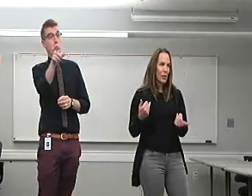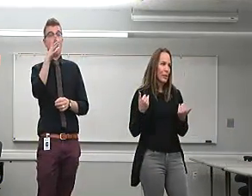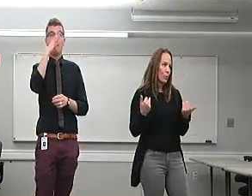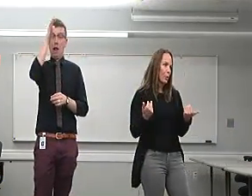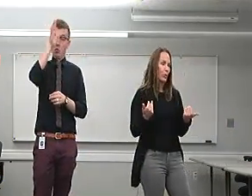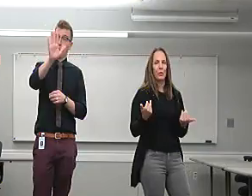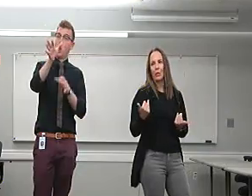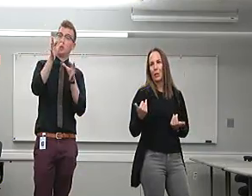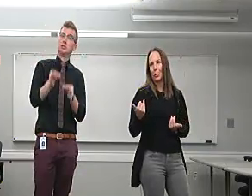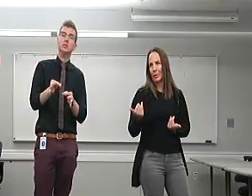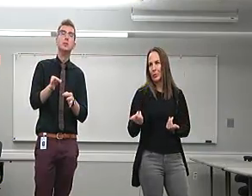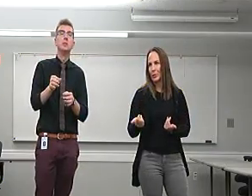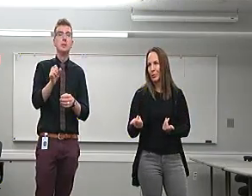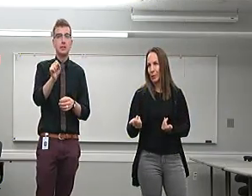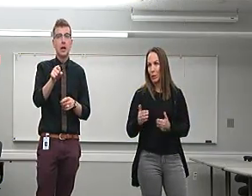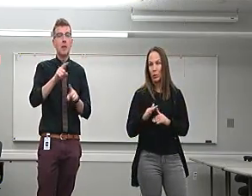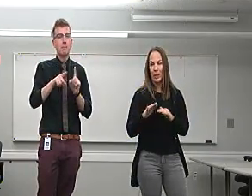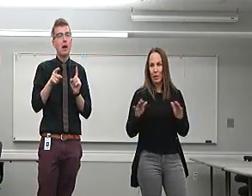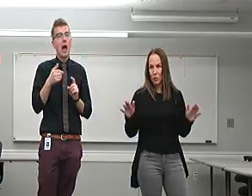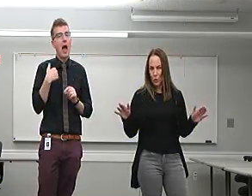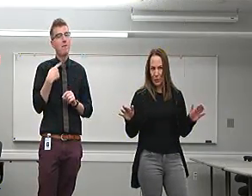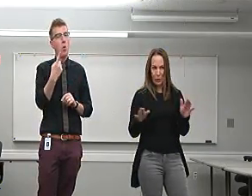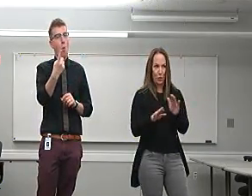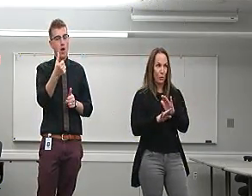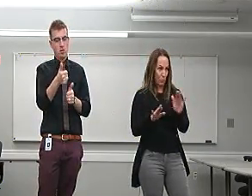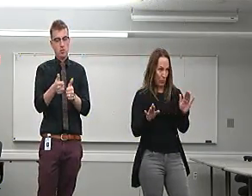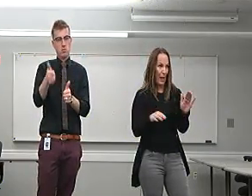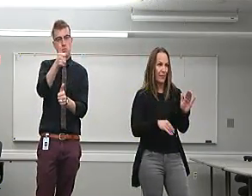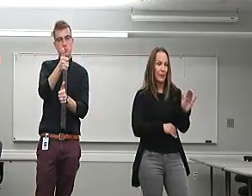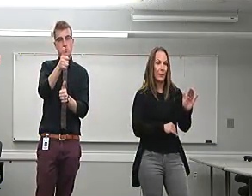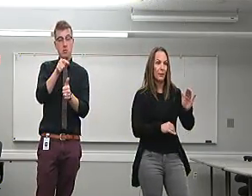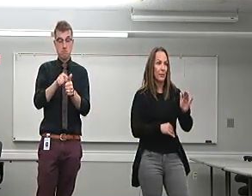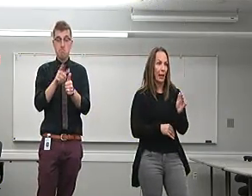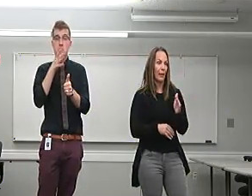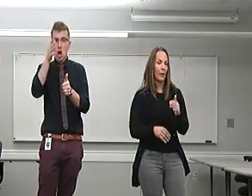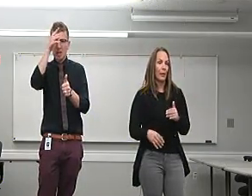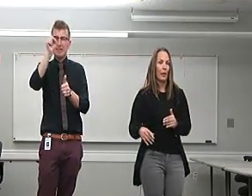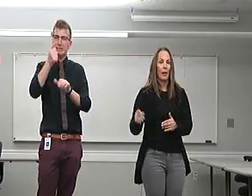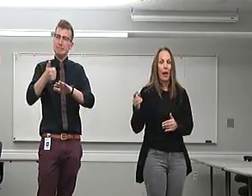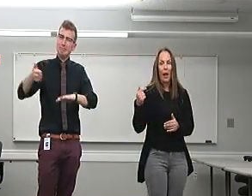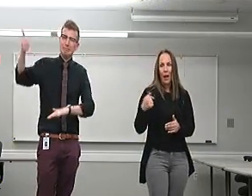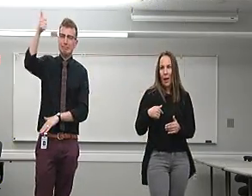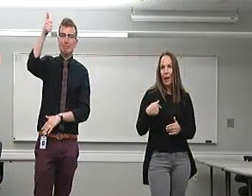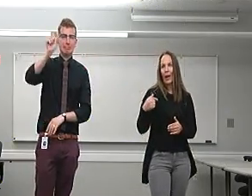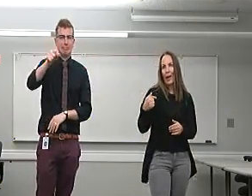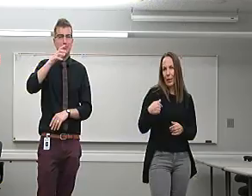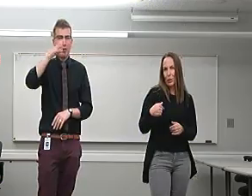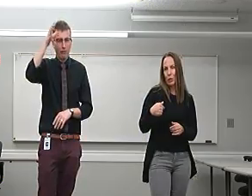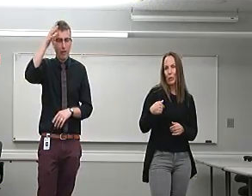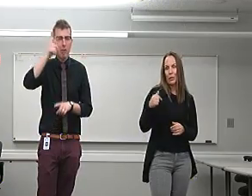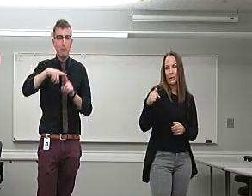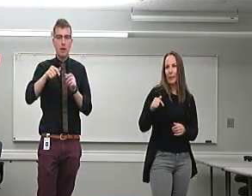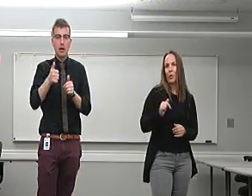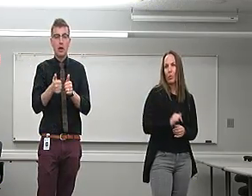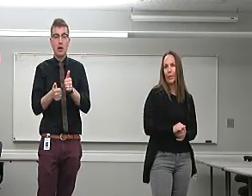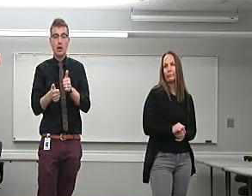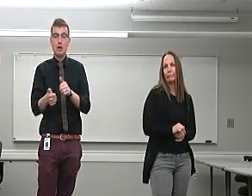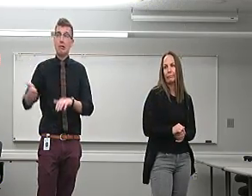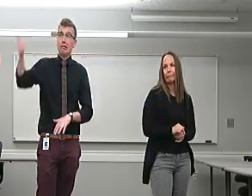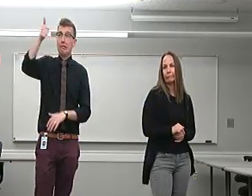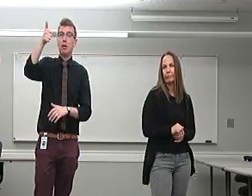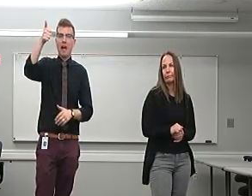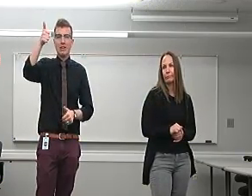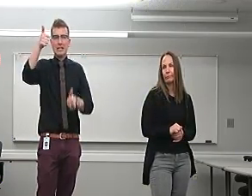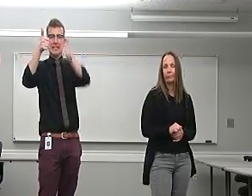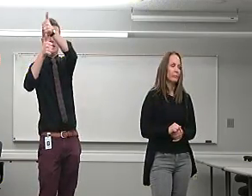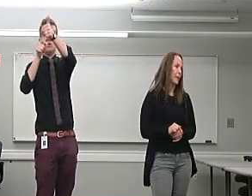you answer to. Like, you make the choices, you have the legal say. I answer to Leah Coleman.